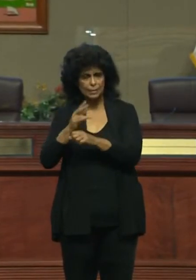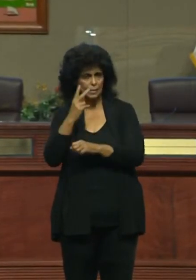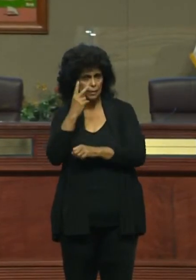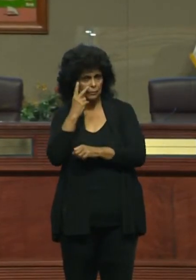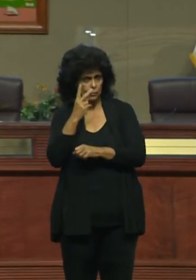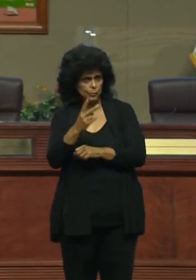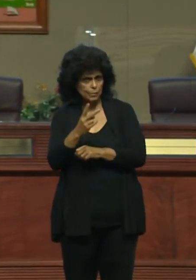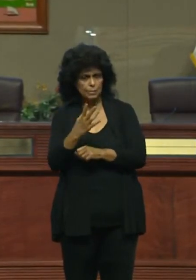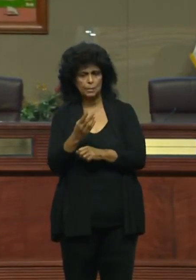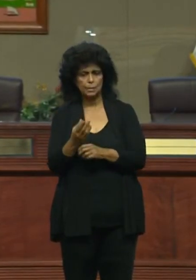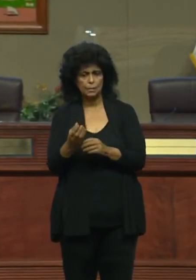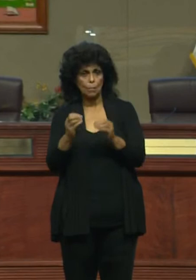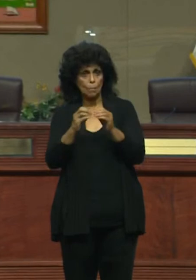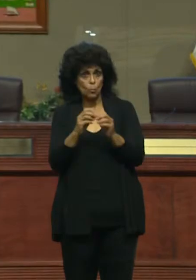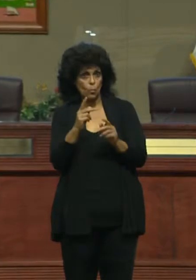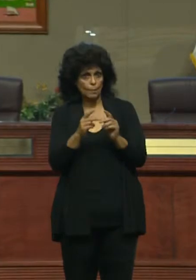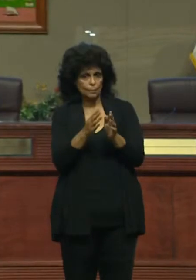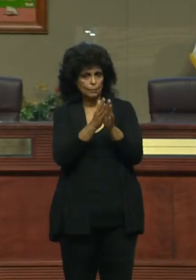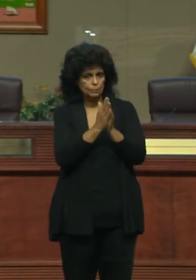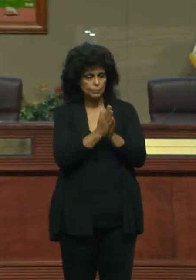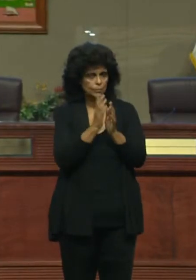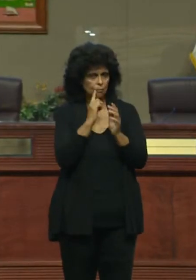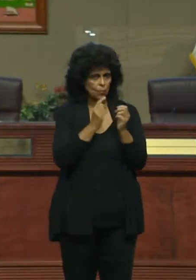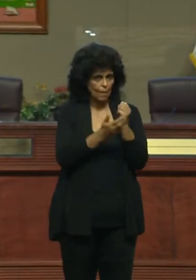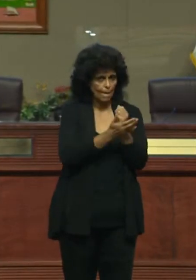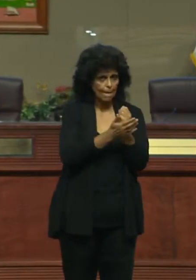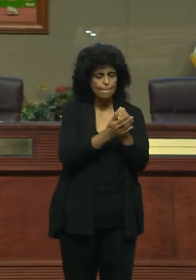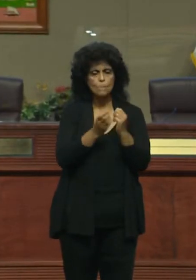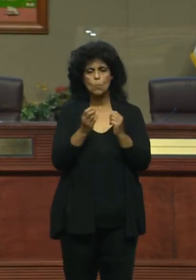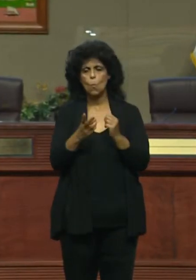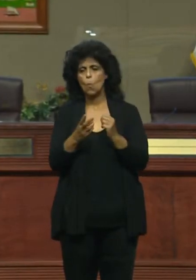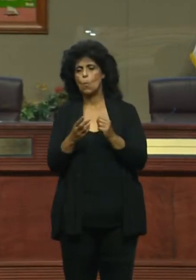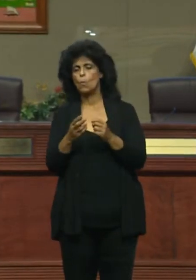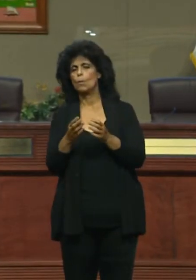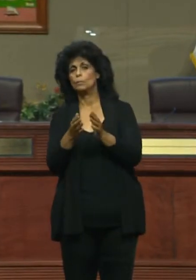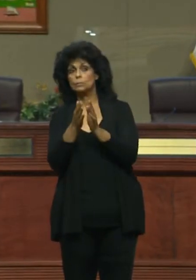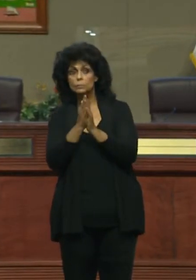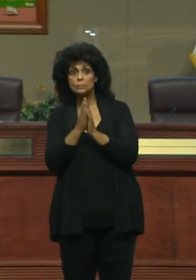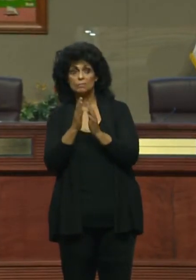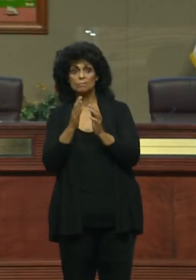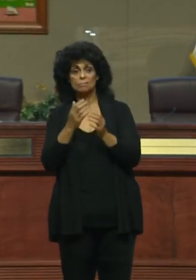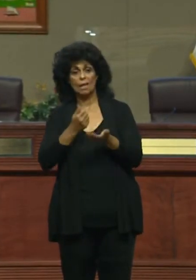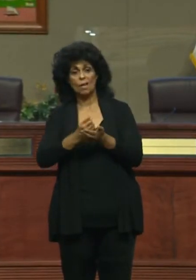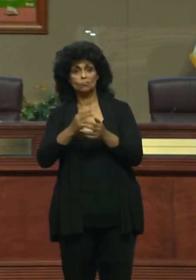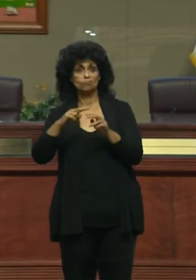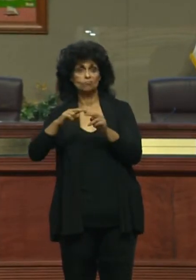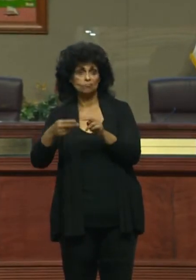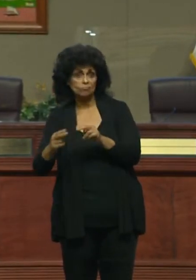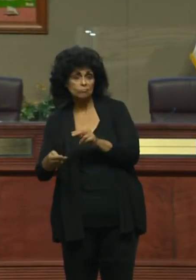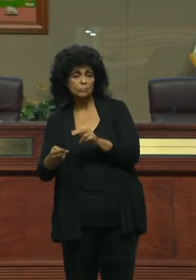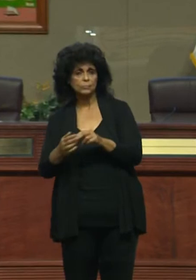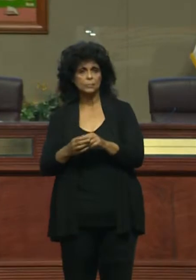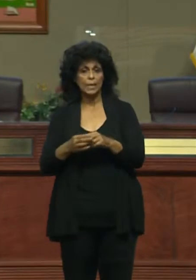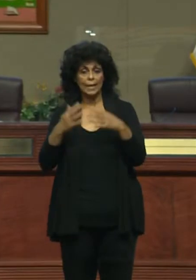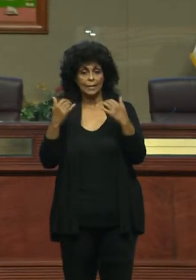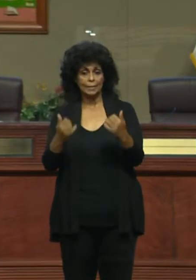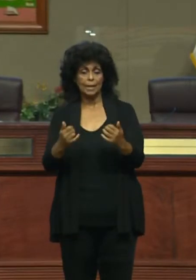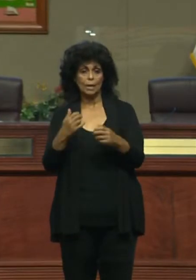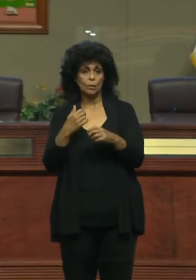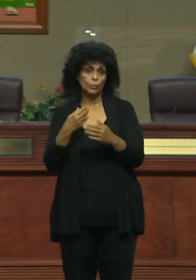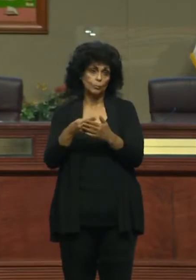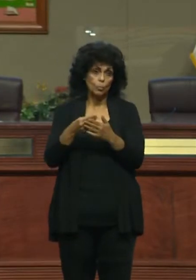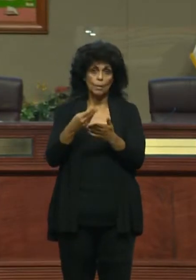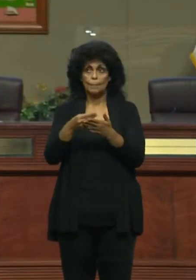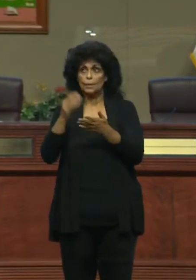number of requests that you guys have had? And now that there is an increase in money coming, were there any changes that you needed to make to the system? Were there